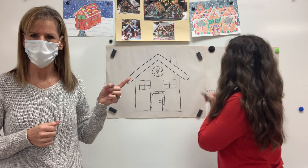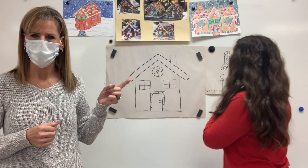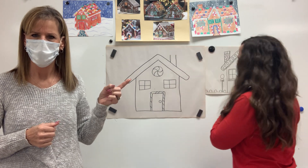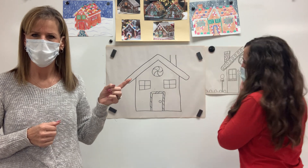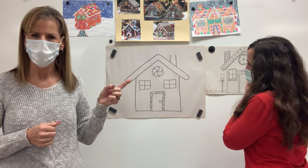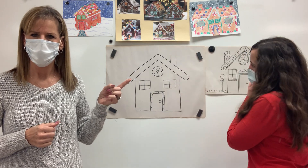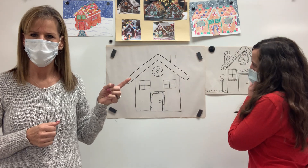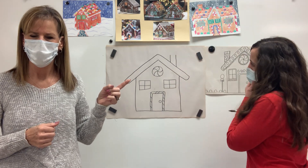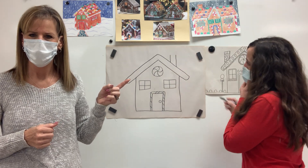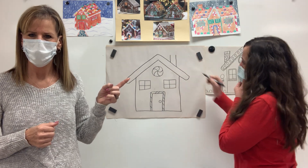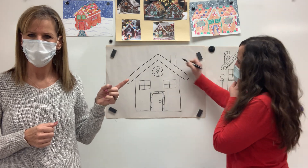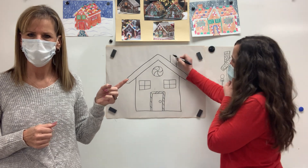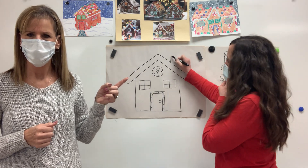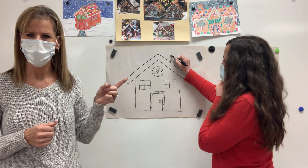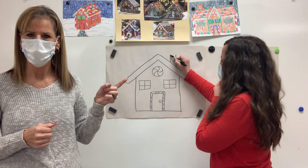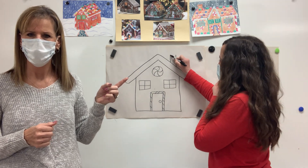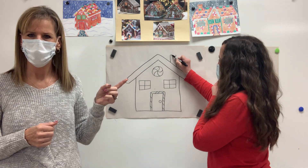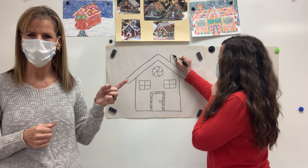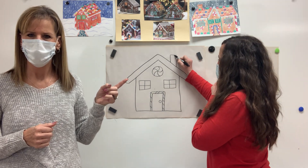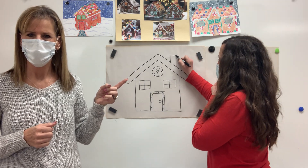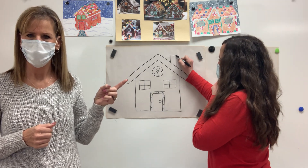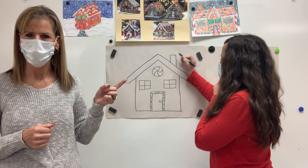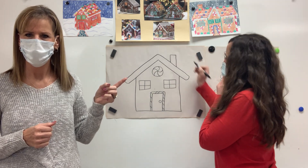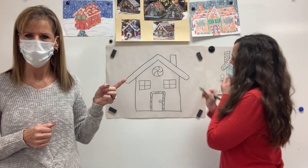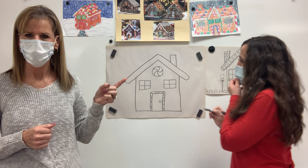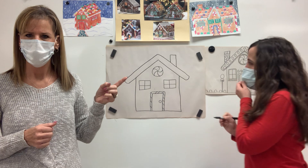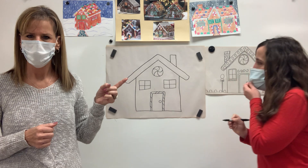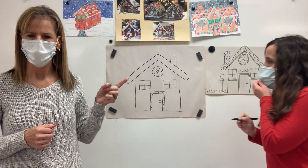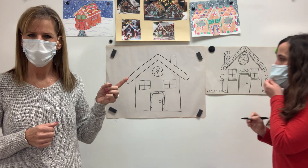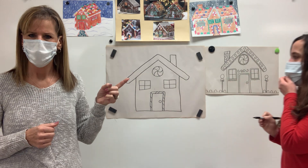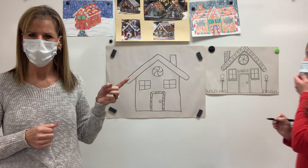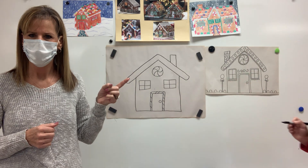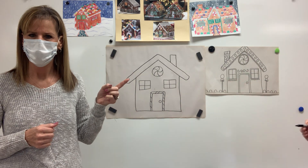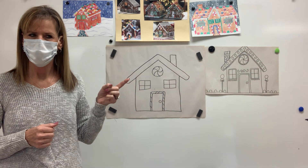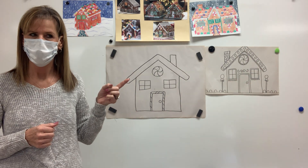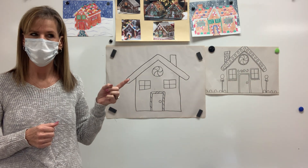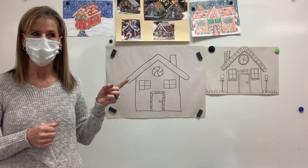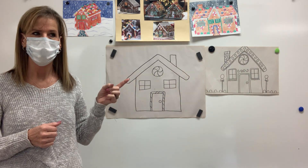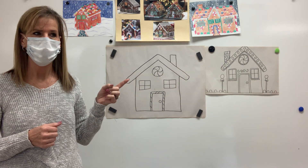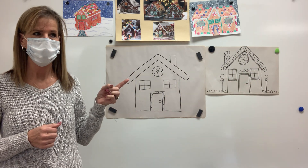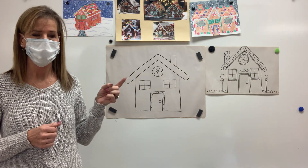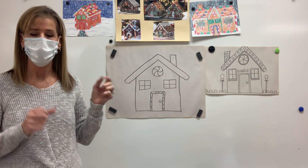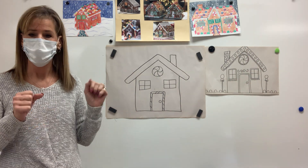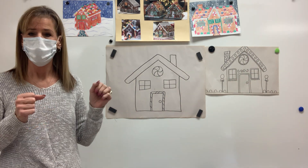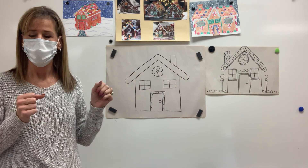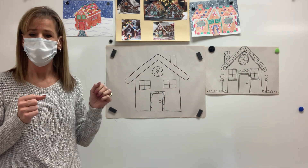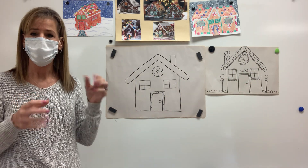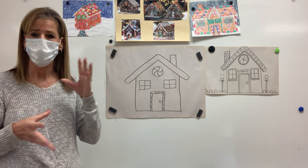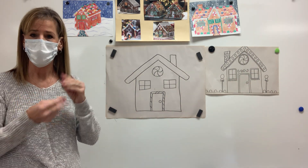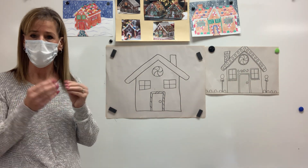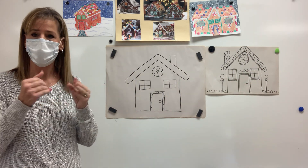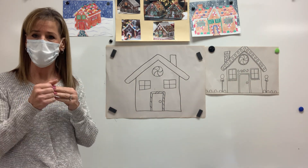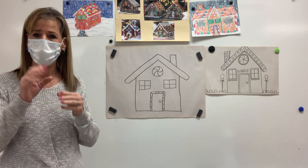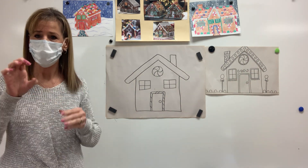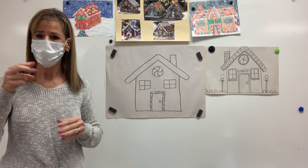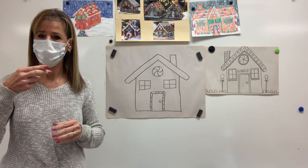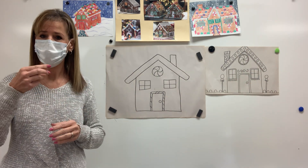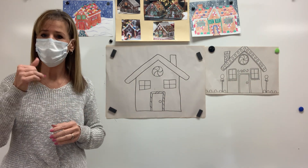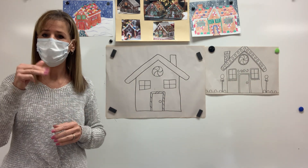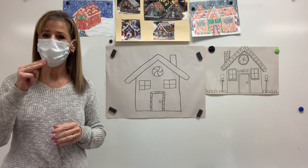line up and make it touch. So you could definitely add that chimney if you wanted to.